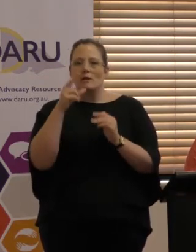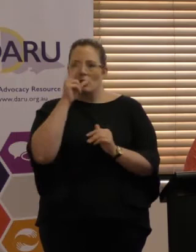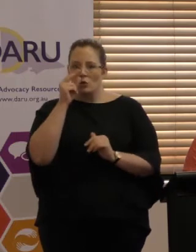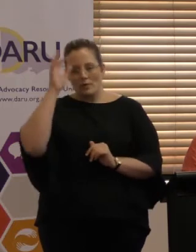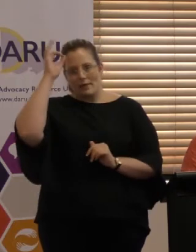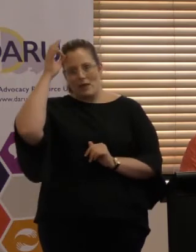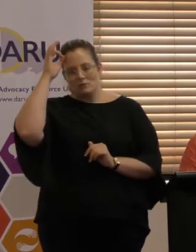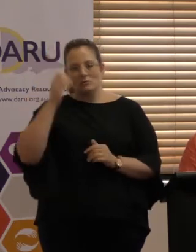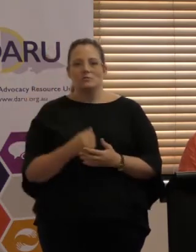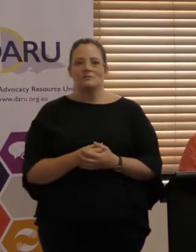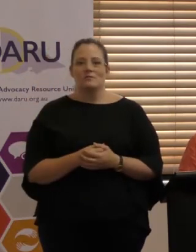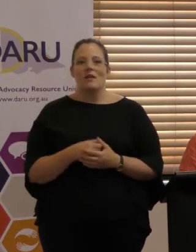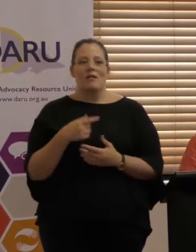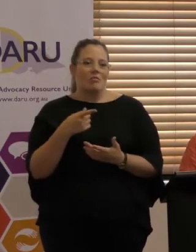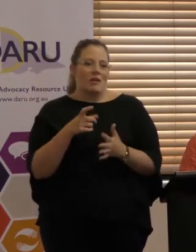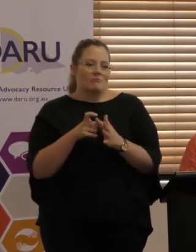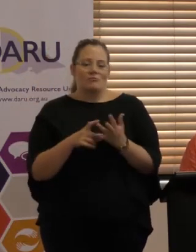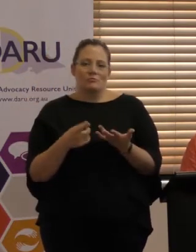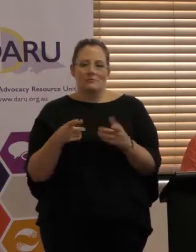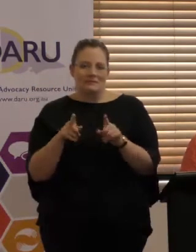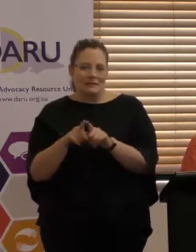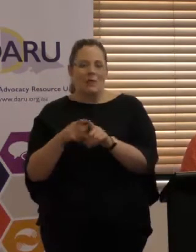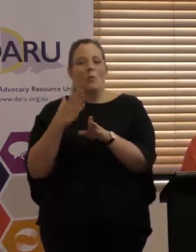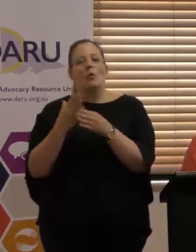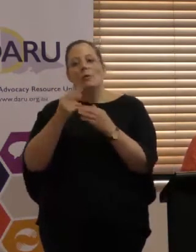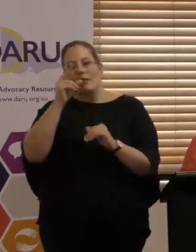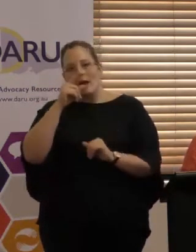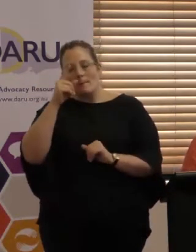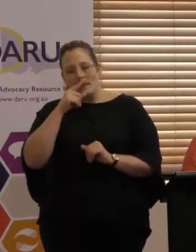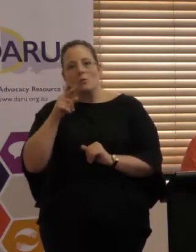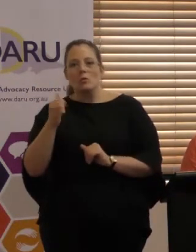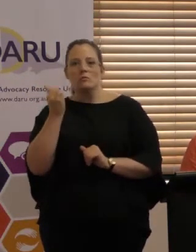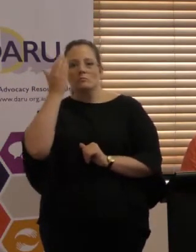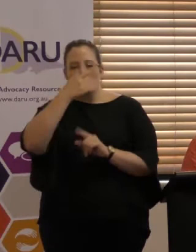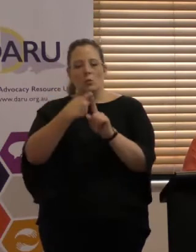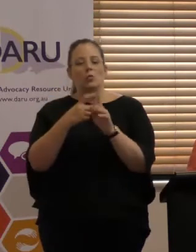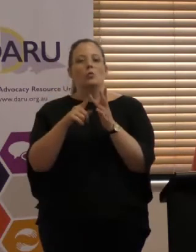what it says on the box, and they work with young people who are Koori across the state.